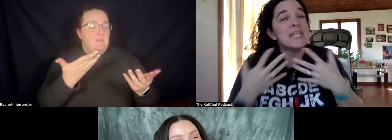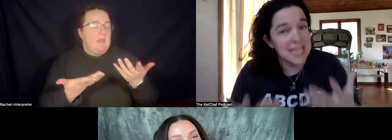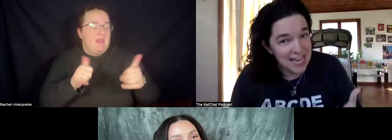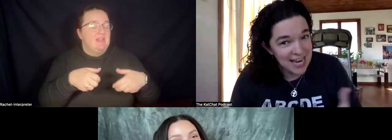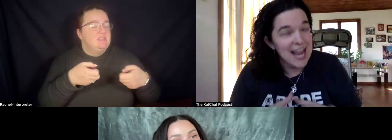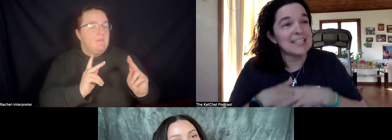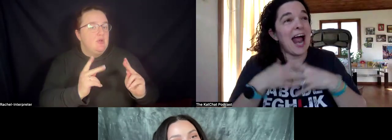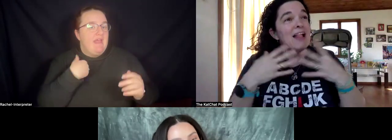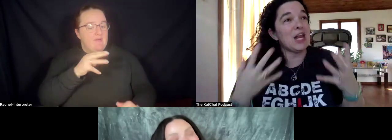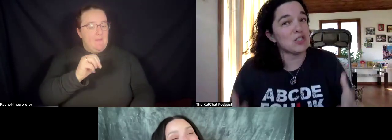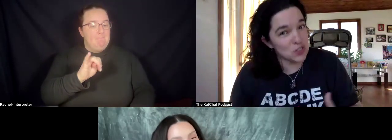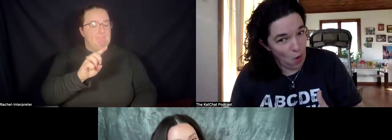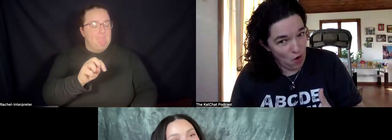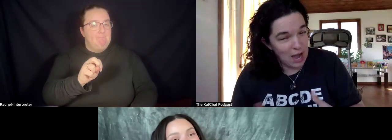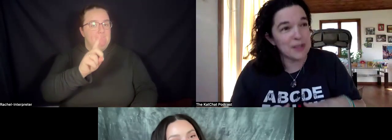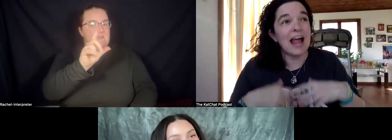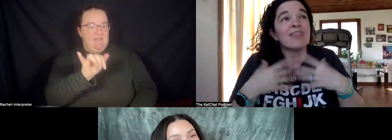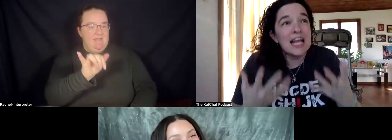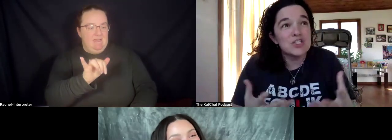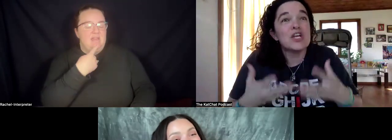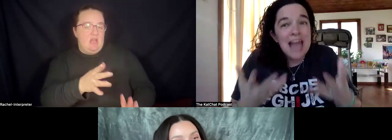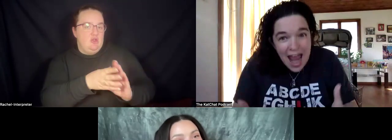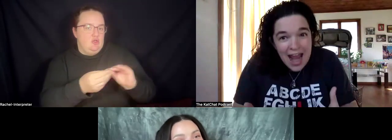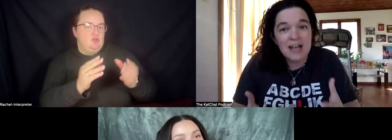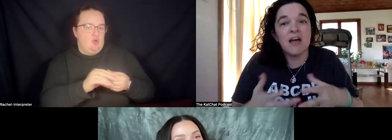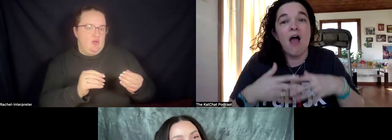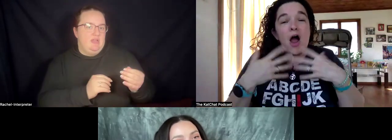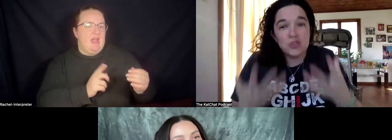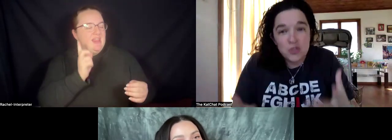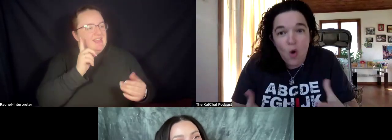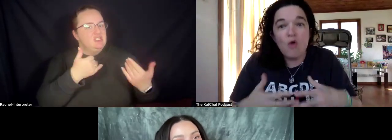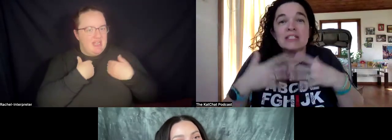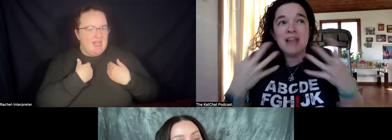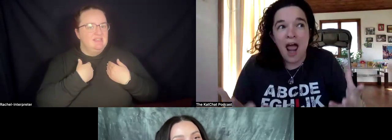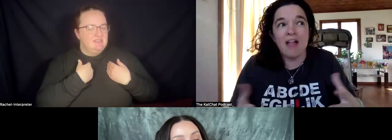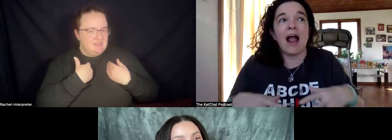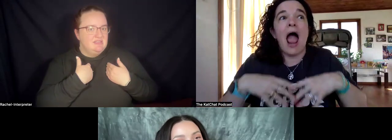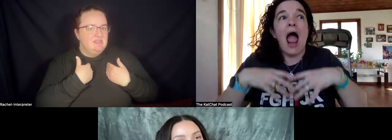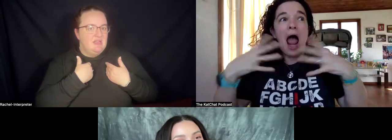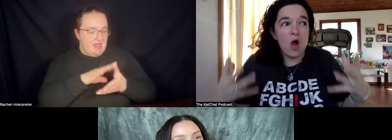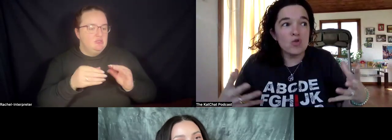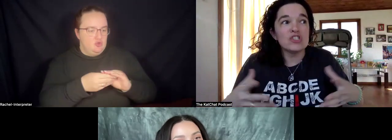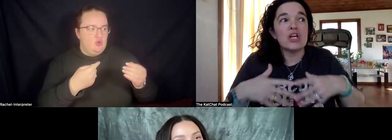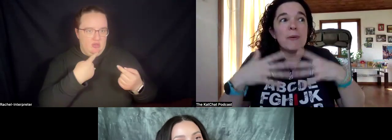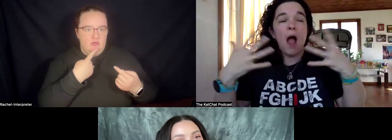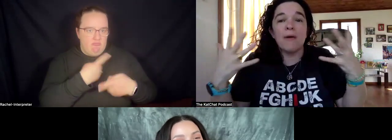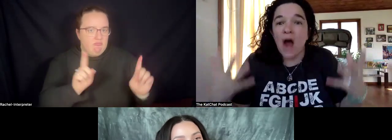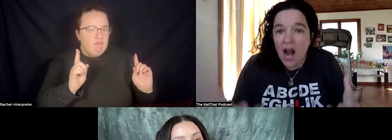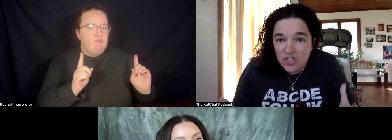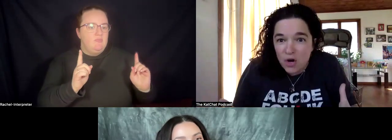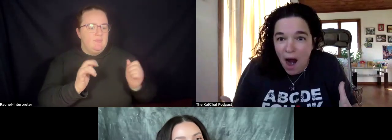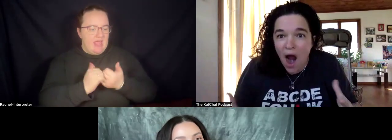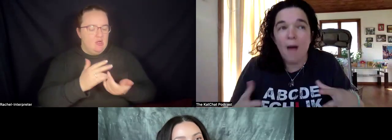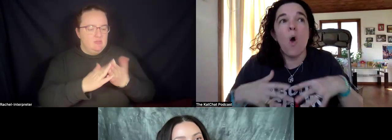have Mindy telling her story, because I think she Mhm. had a story to tell, like how did she become